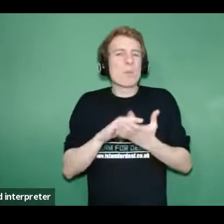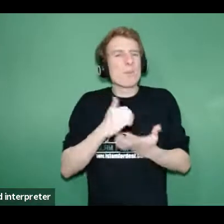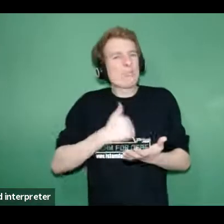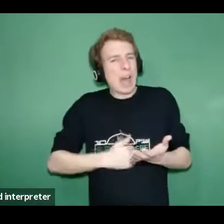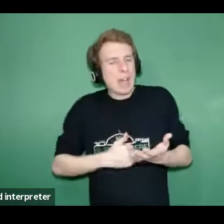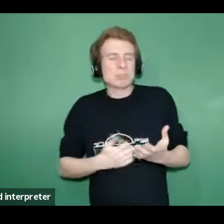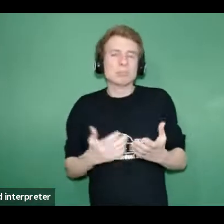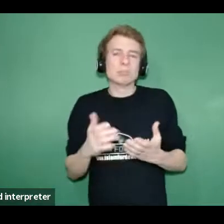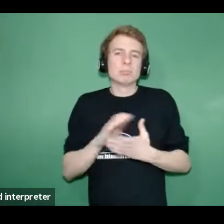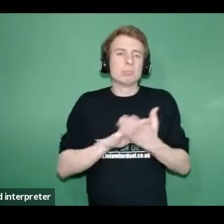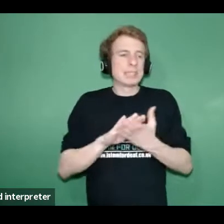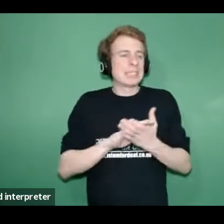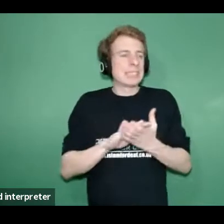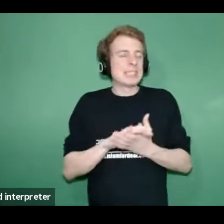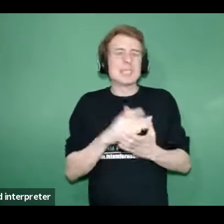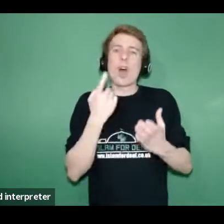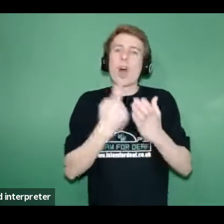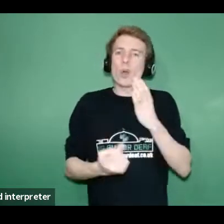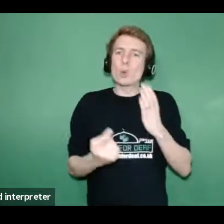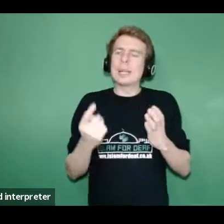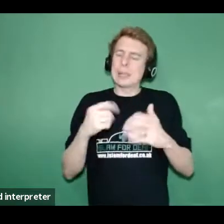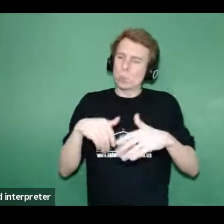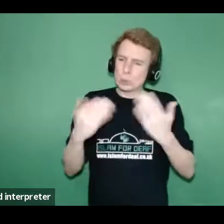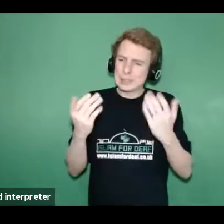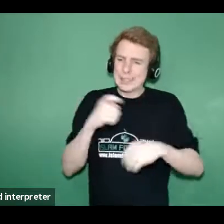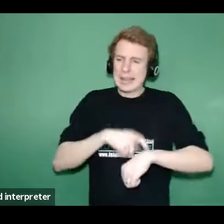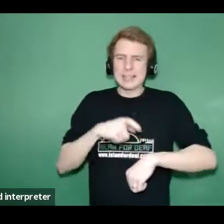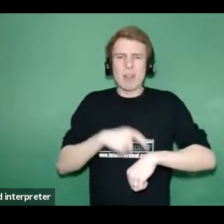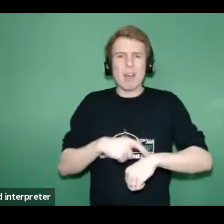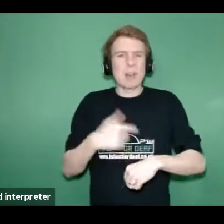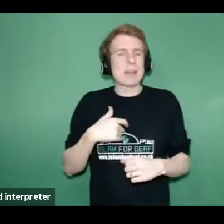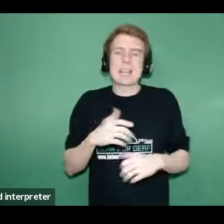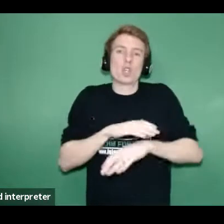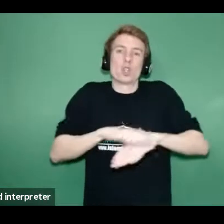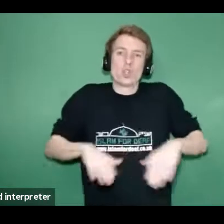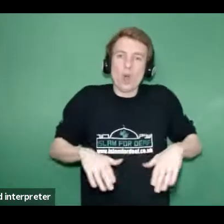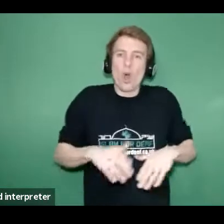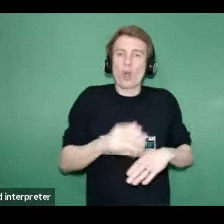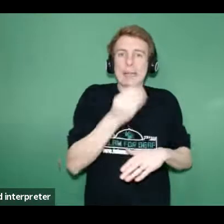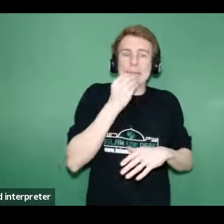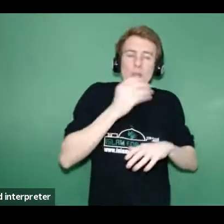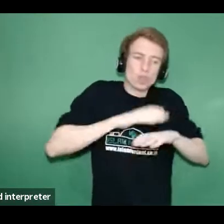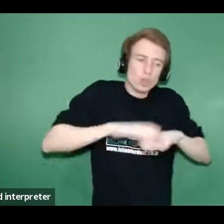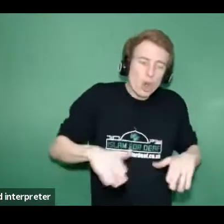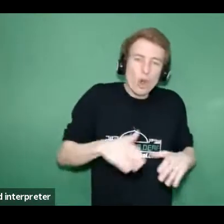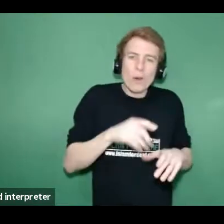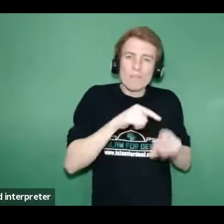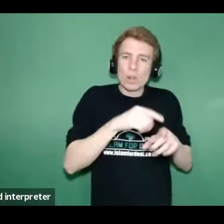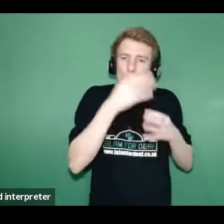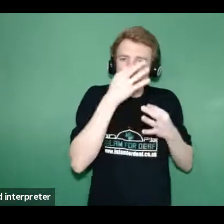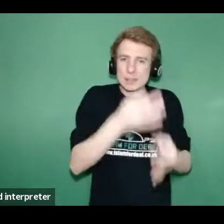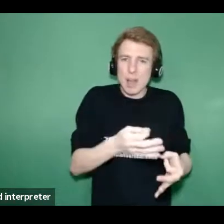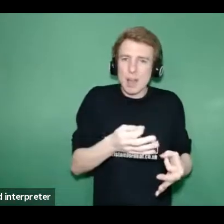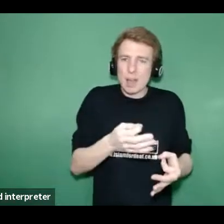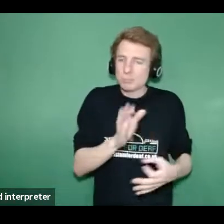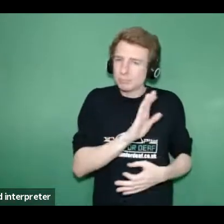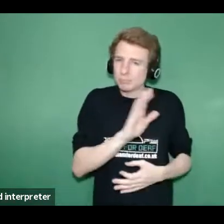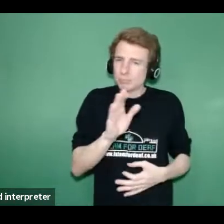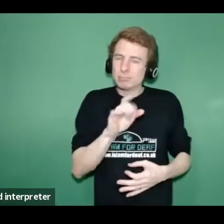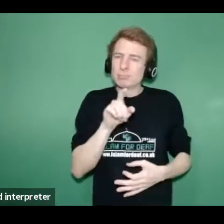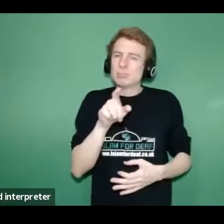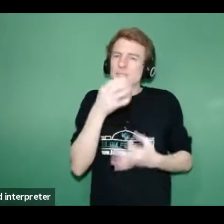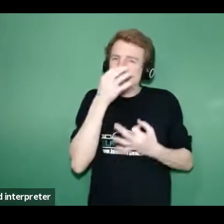their desires during the daytime so that they can indulge in them